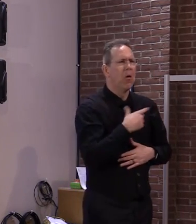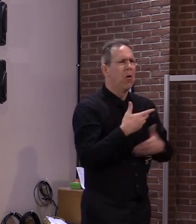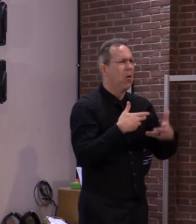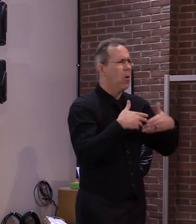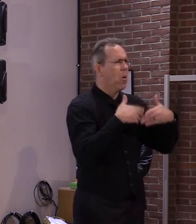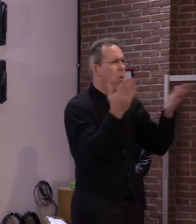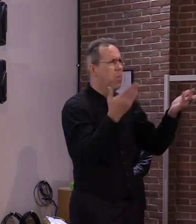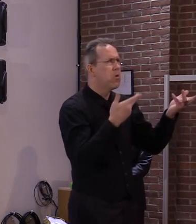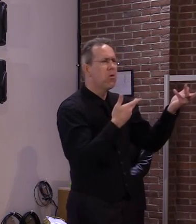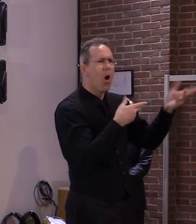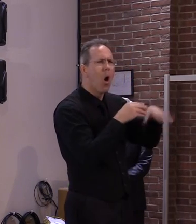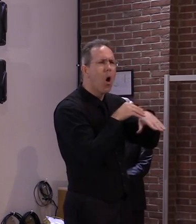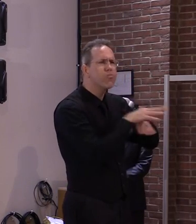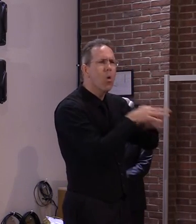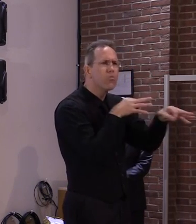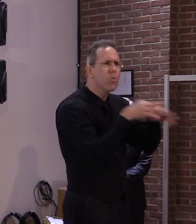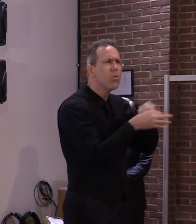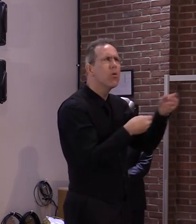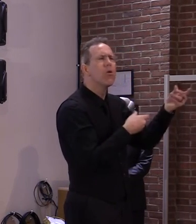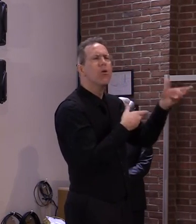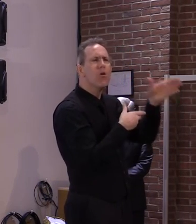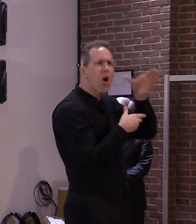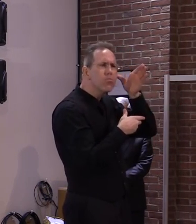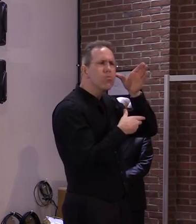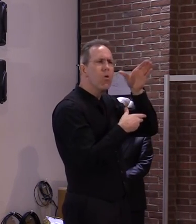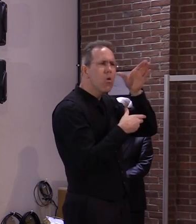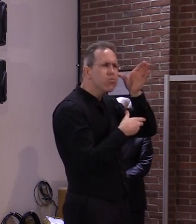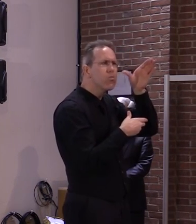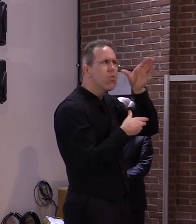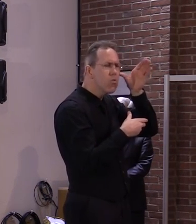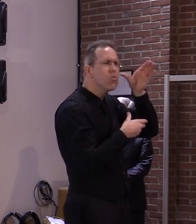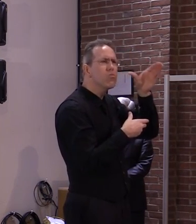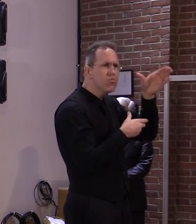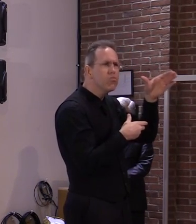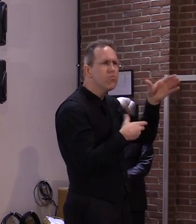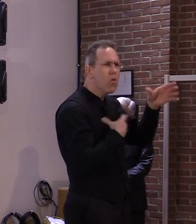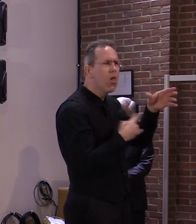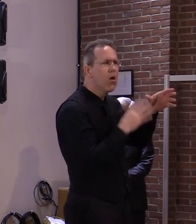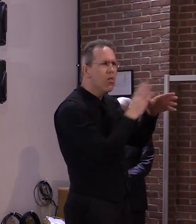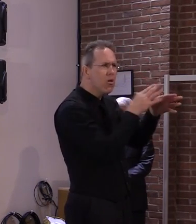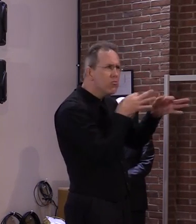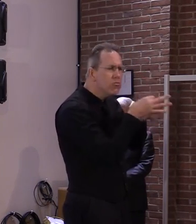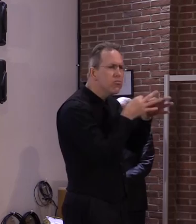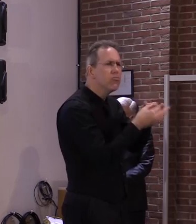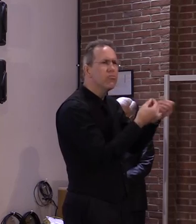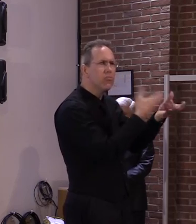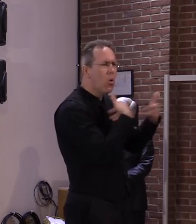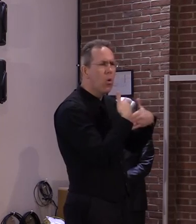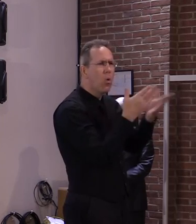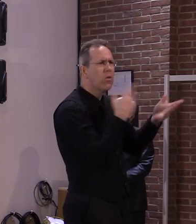to make a decision at this point, but we're taking advisement from many groups.